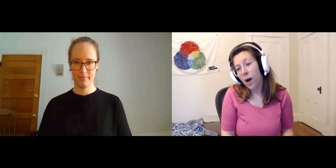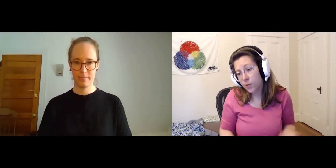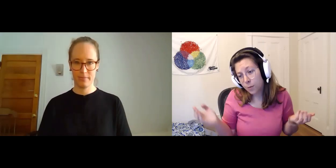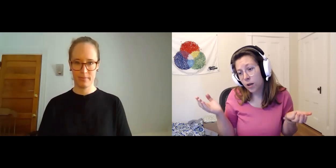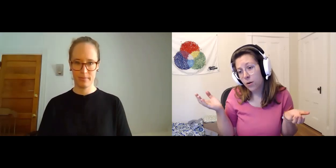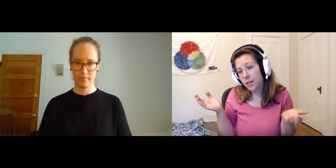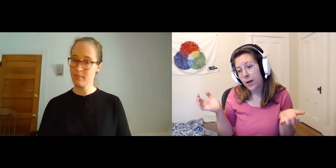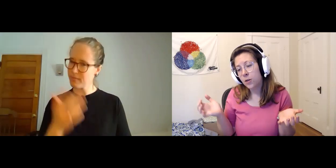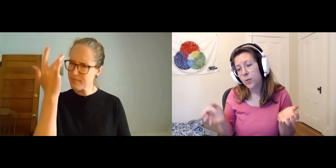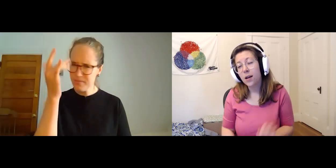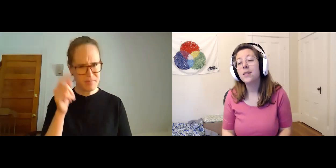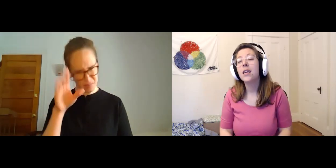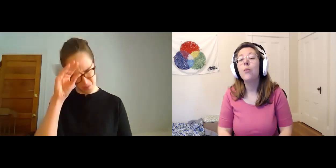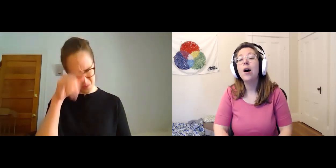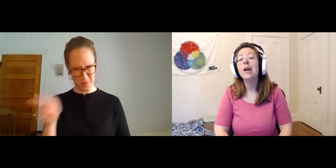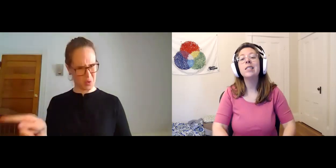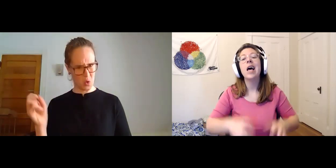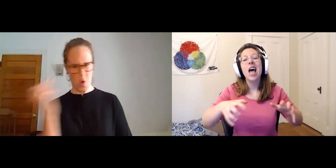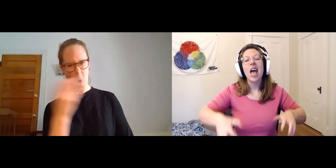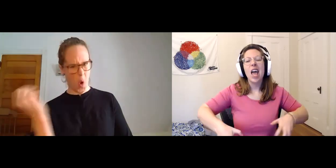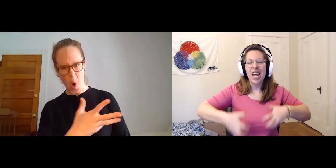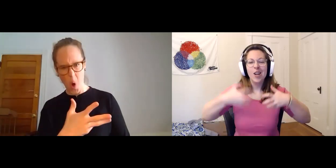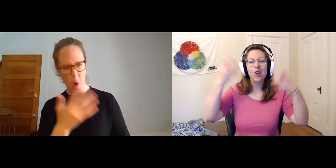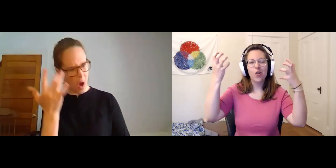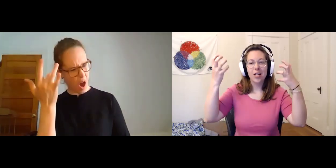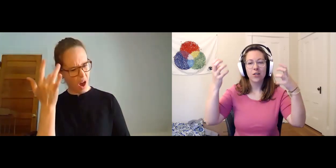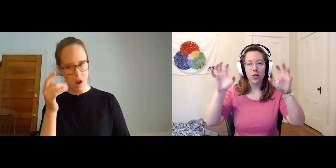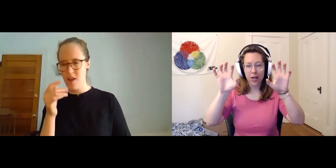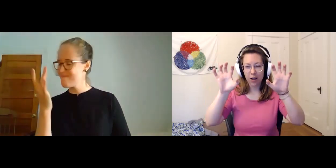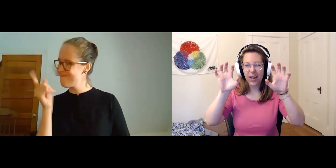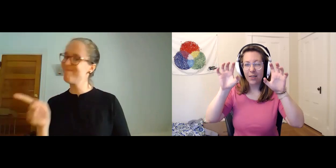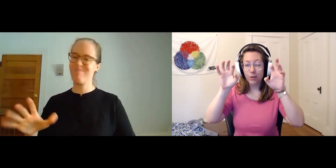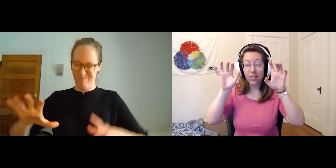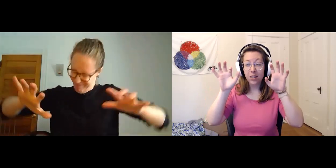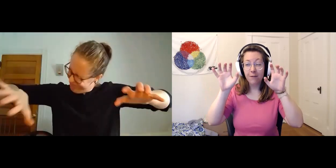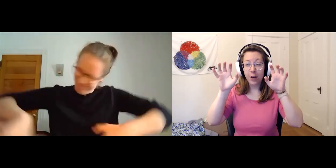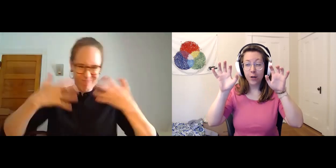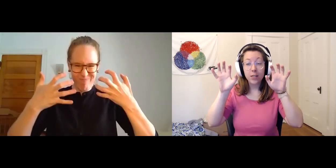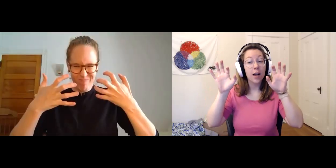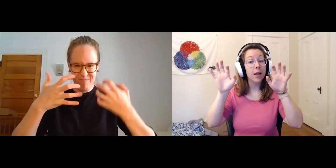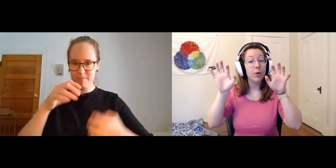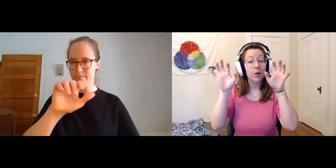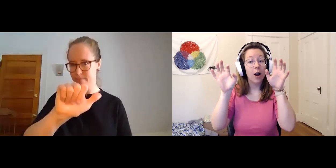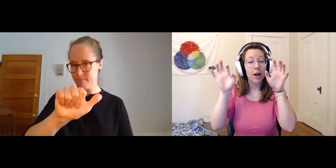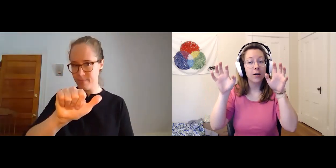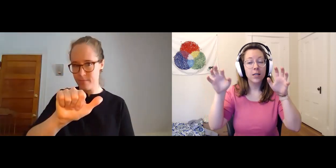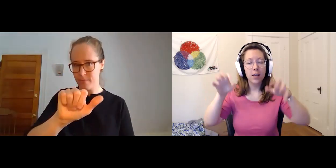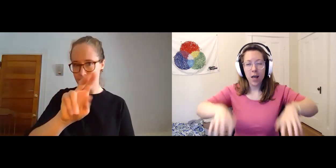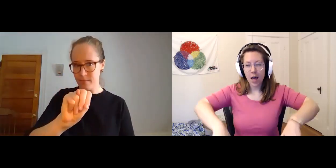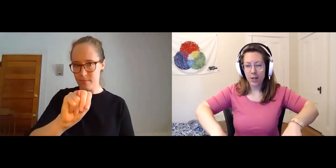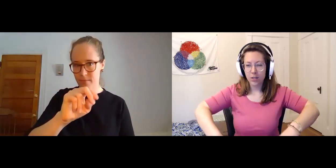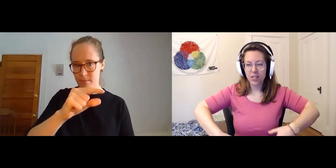And why was the boy throwing tomatoes? Because he was angry. So you make, again, those stiff fingers, kind of like with your crocodile